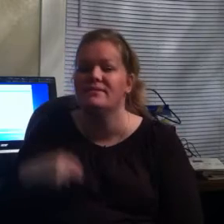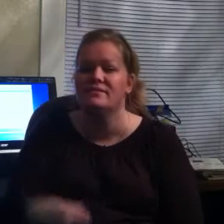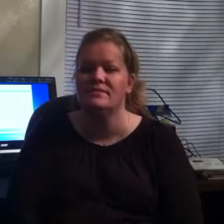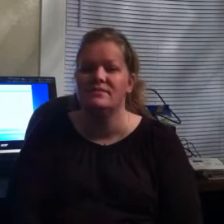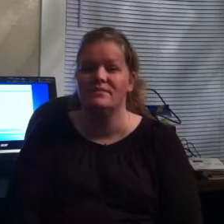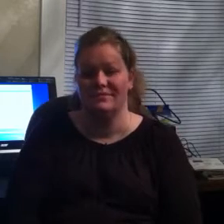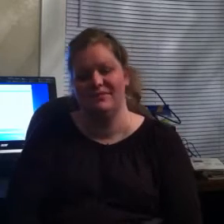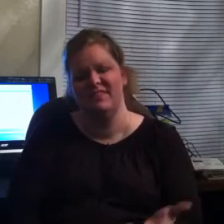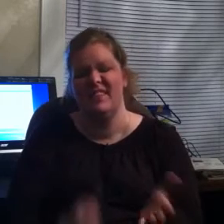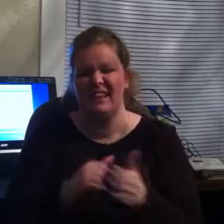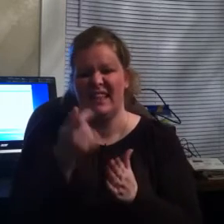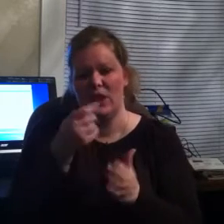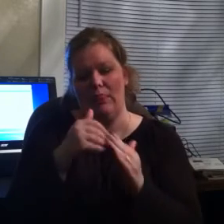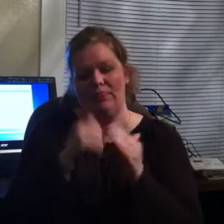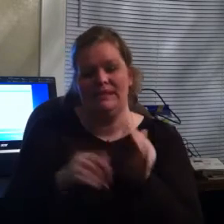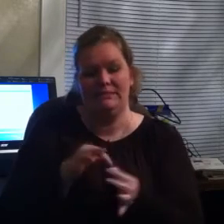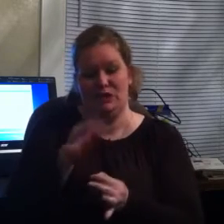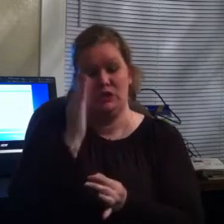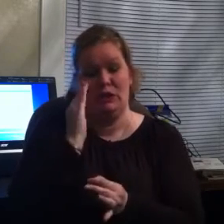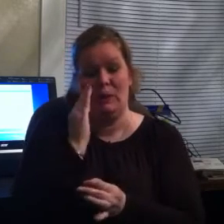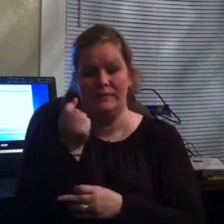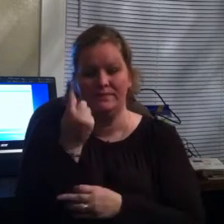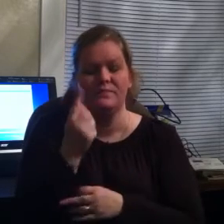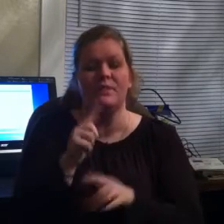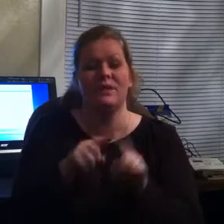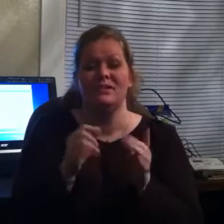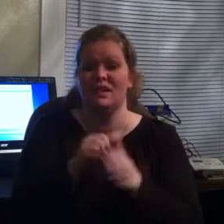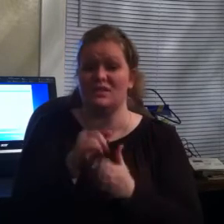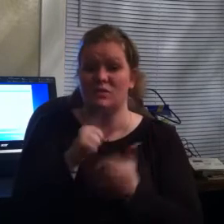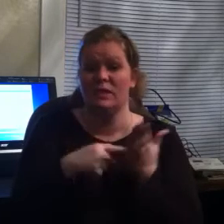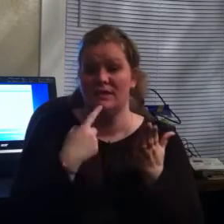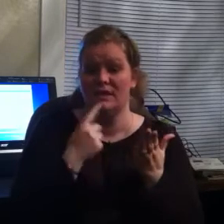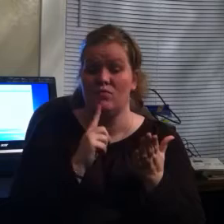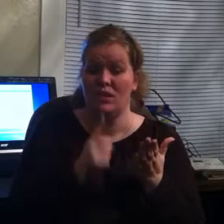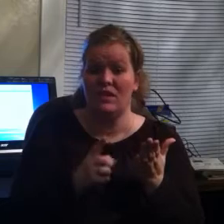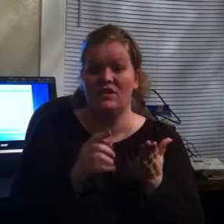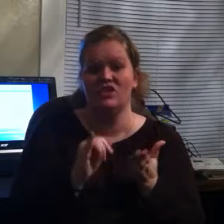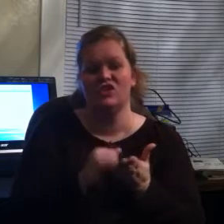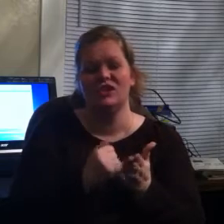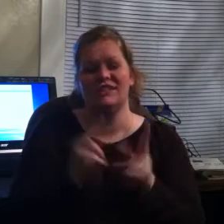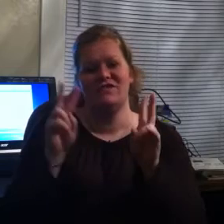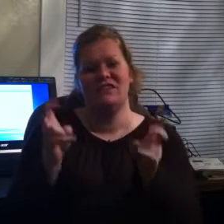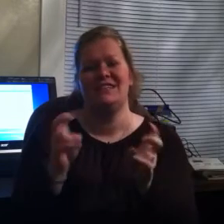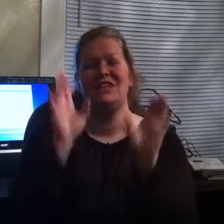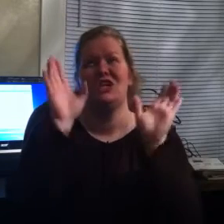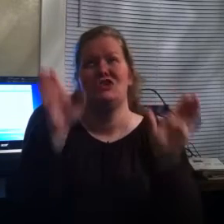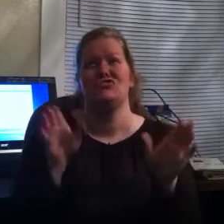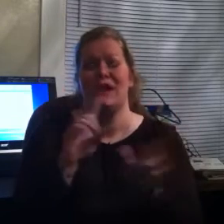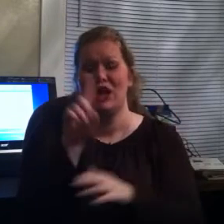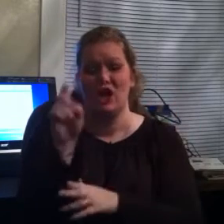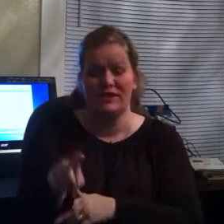That's a little less spiritual, I understand. But that's essentially what he said. He just phrased it in a great question. They couldn't answer. They were